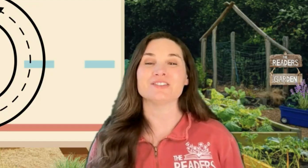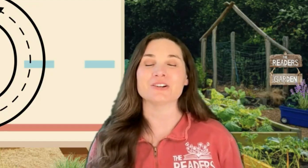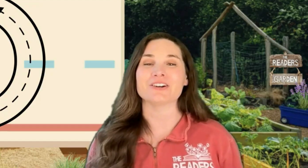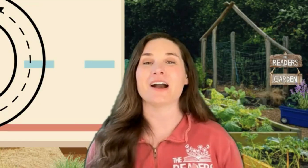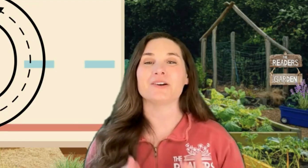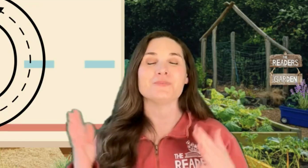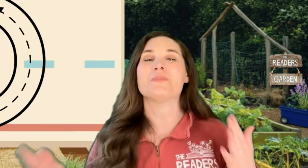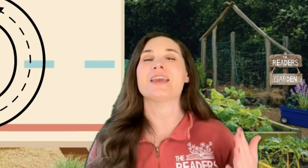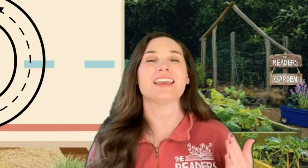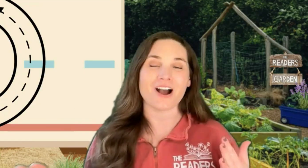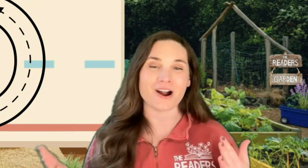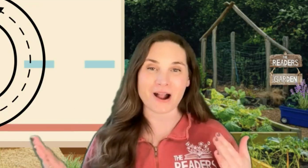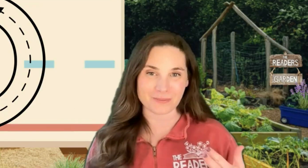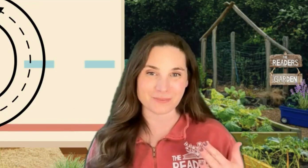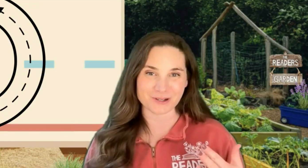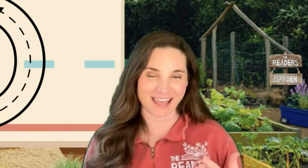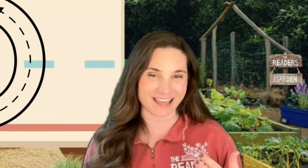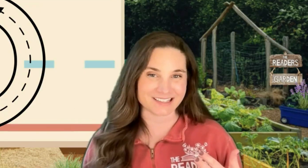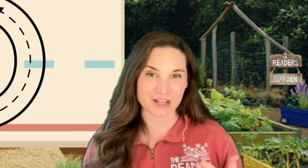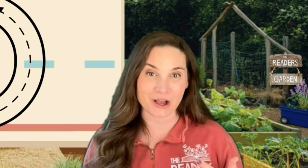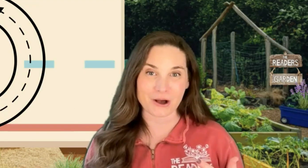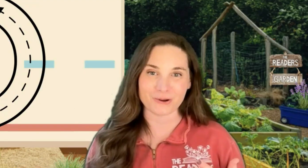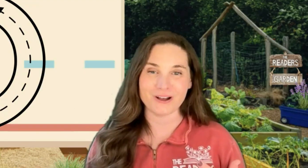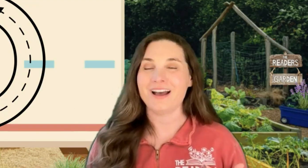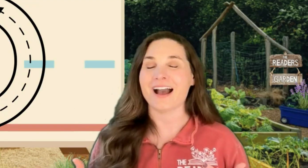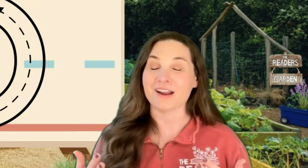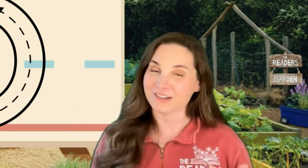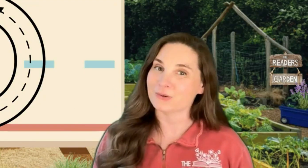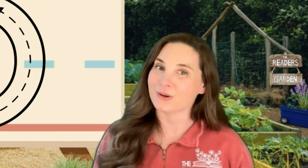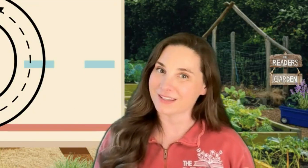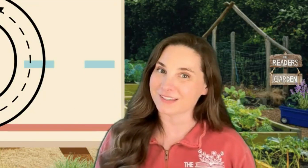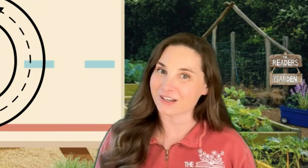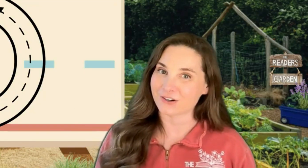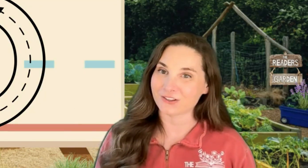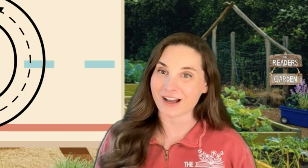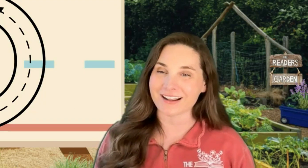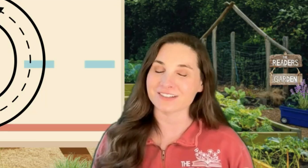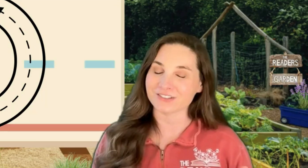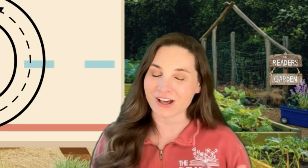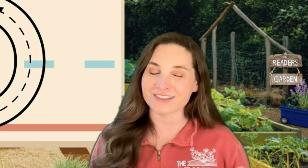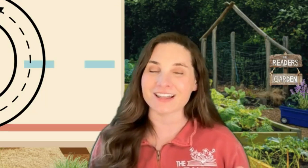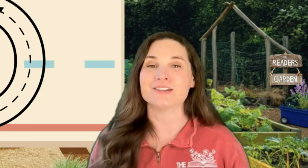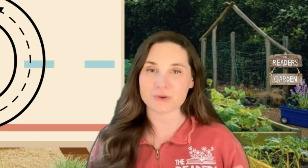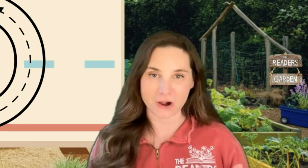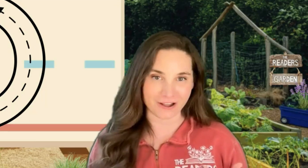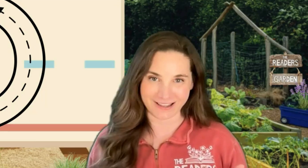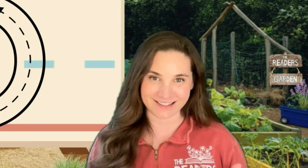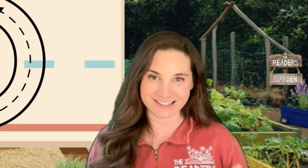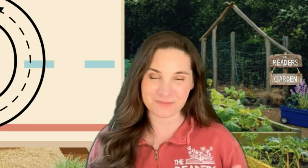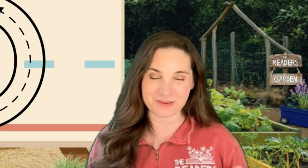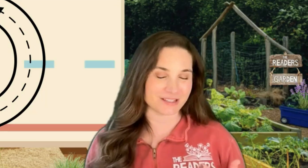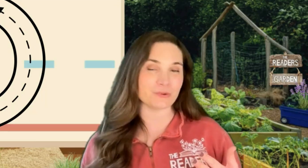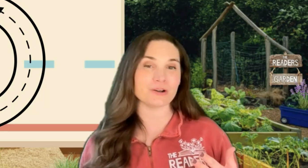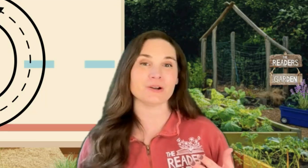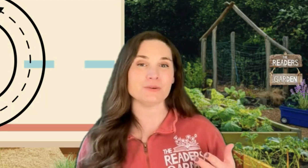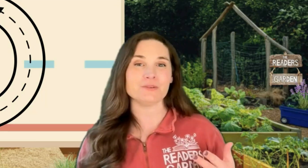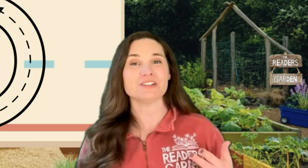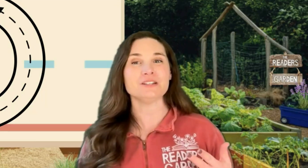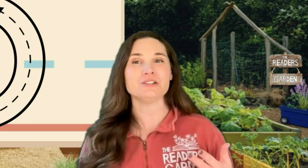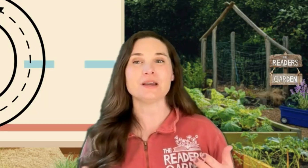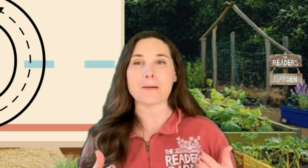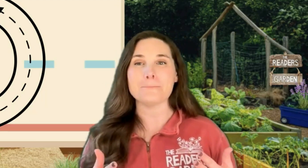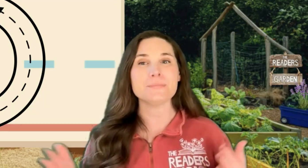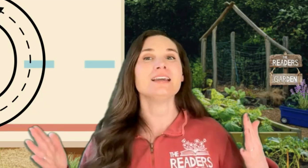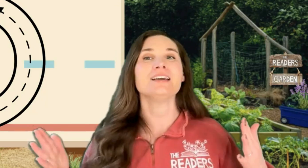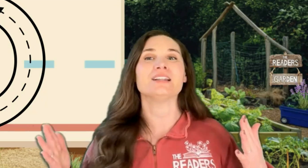for us to learn how to make our uppercase O. I enjoy this letter a lot. It's a lot like drawing, isn't it? Because we're going to